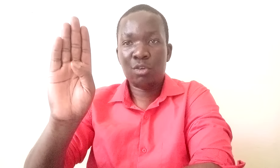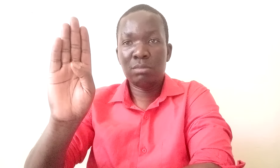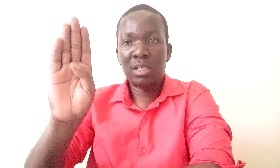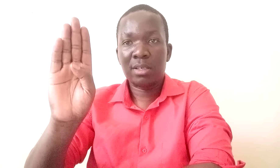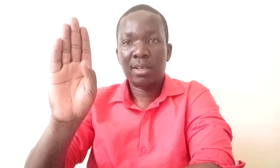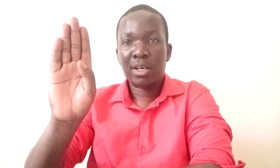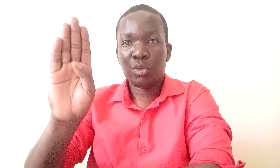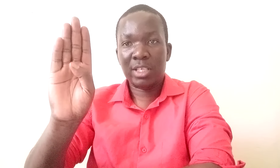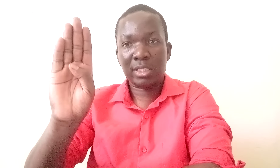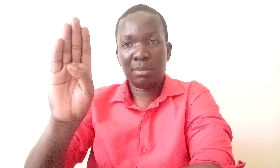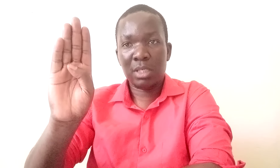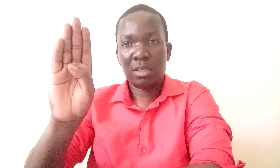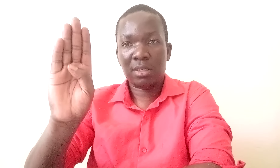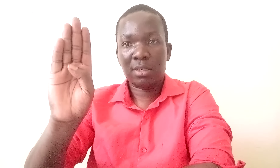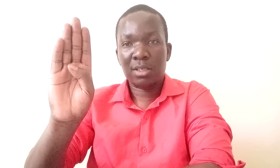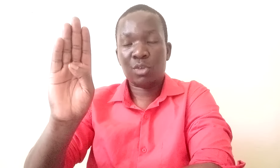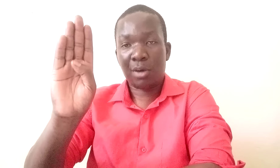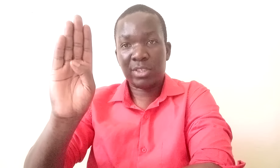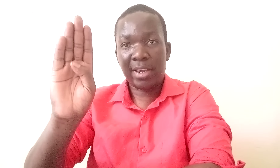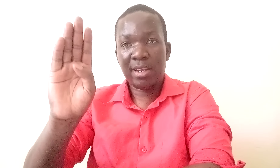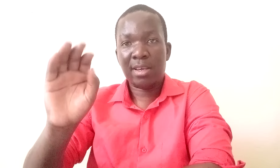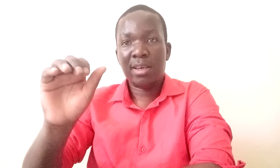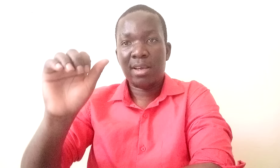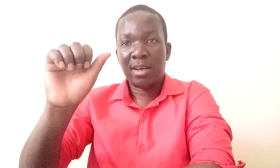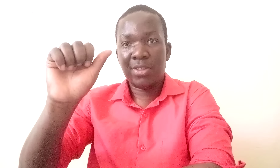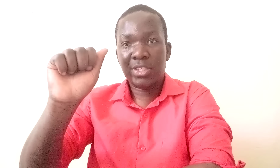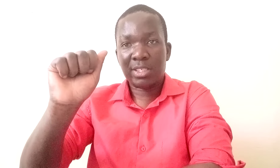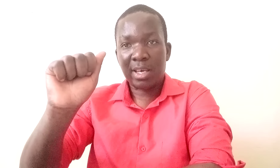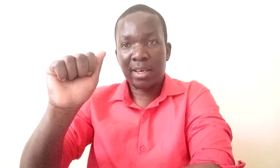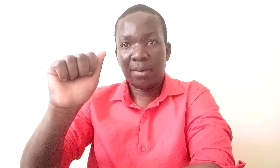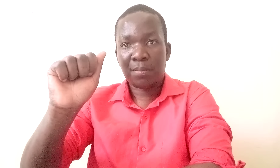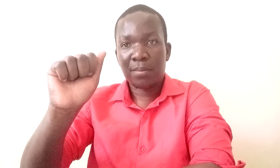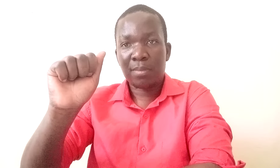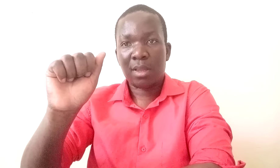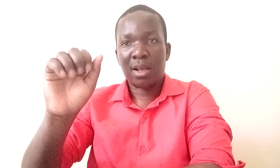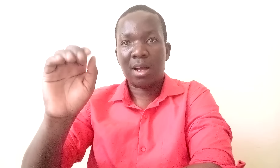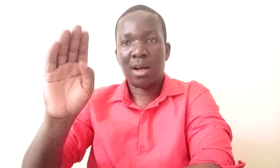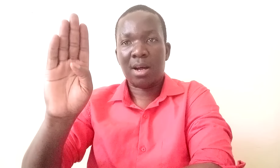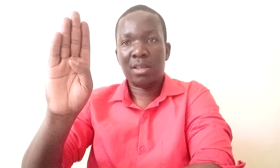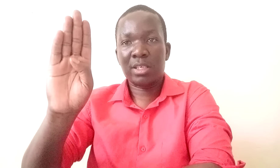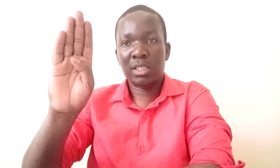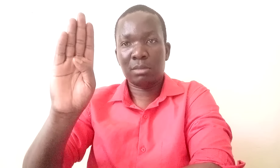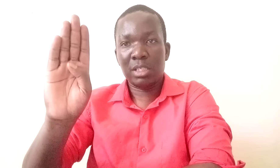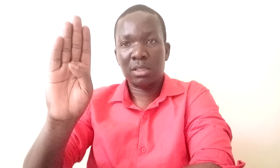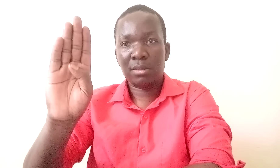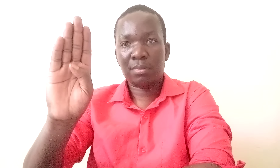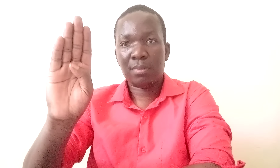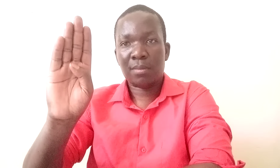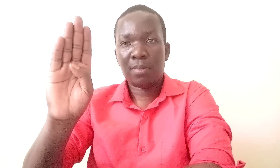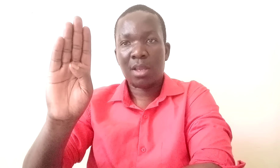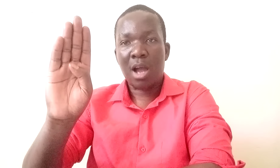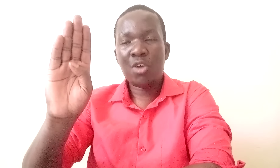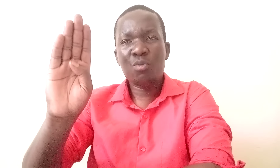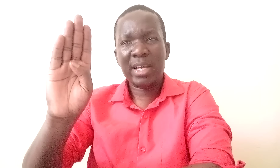B? So this is B. So I've said this is A, this is B. How do you make